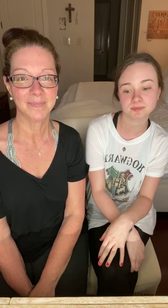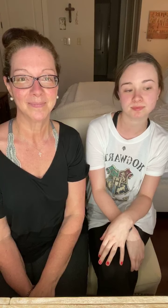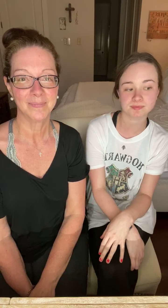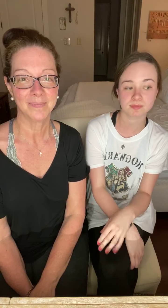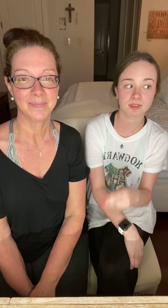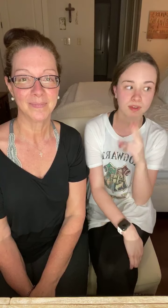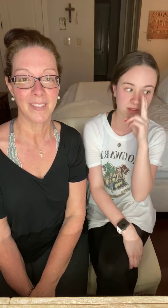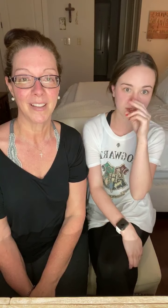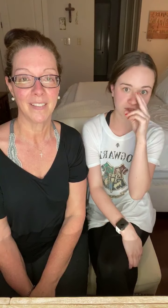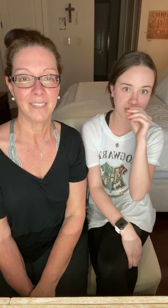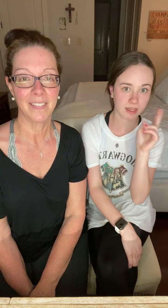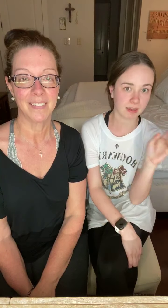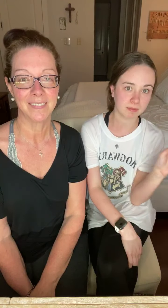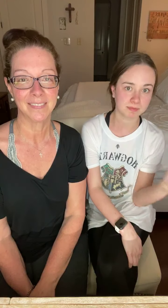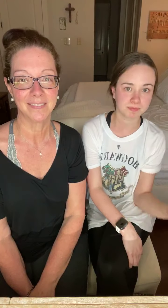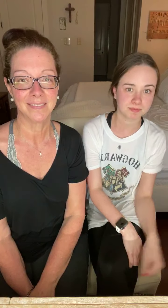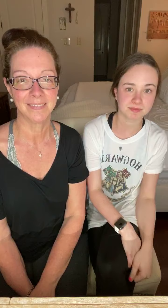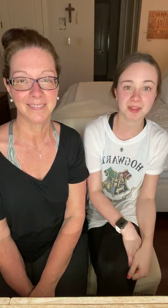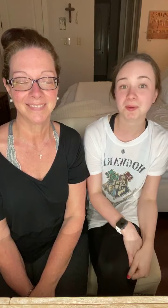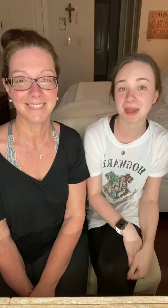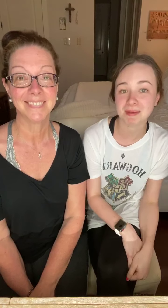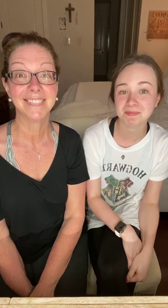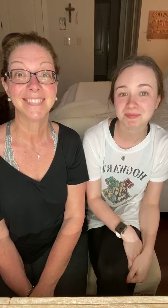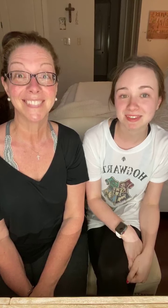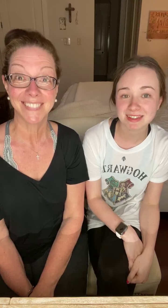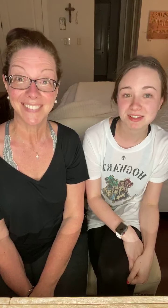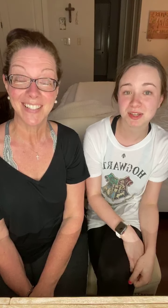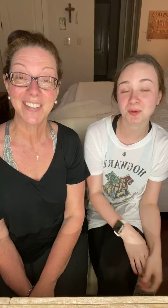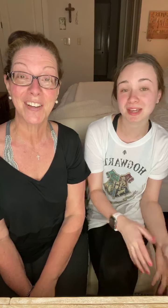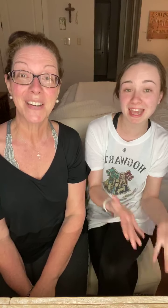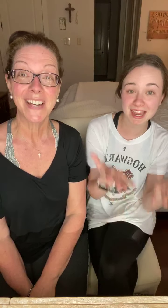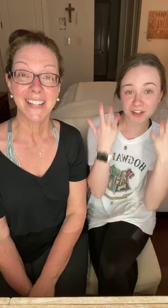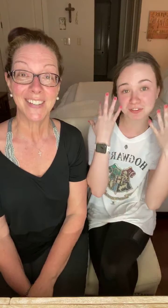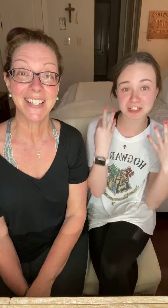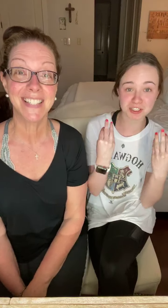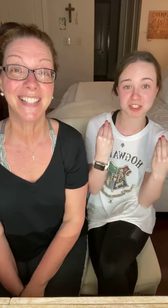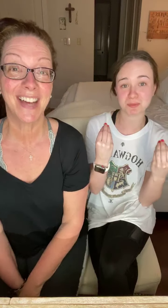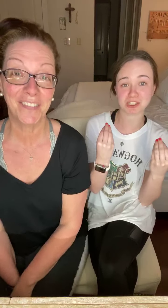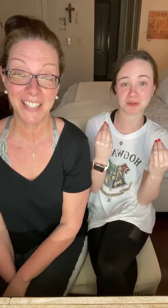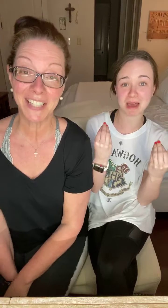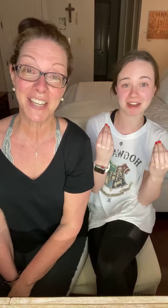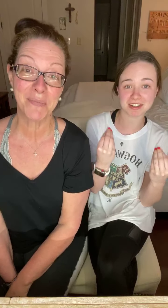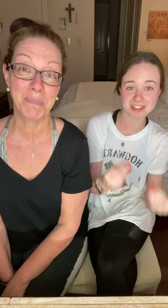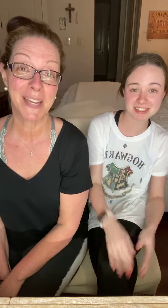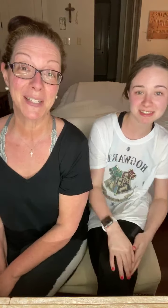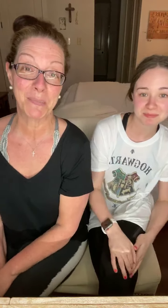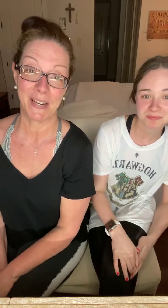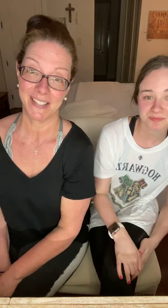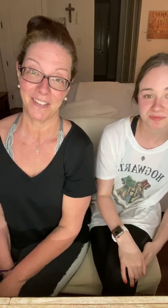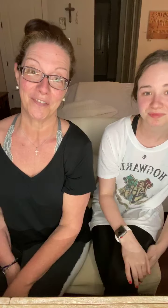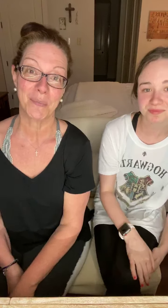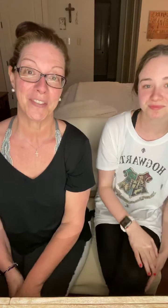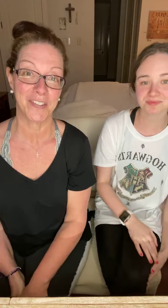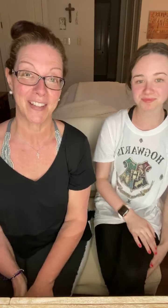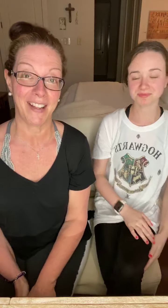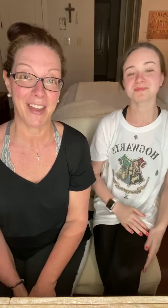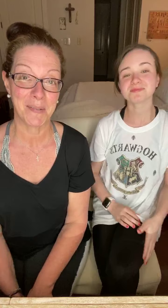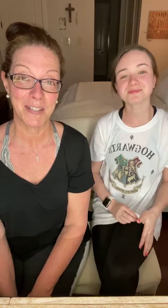hmm, funny. Okay. So again, your facial expression So definitely be expressive with your sign language.